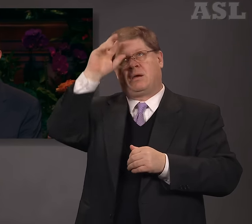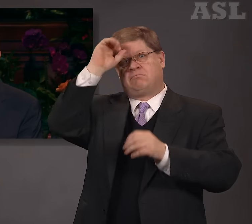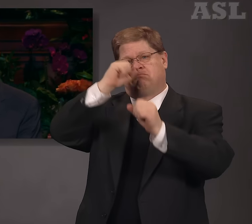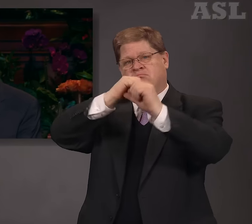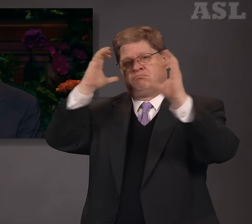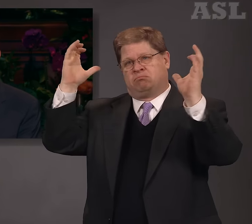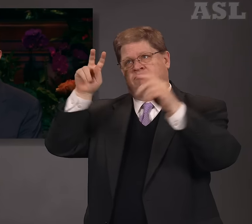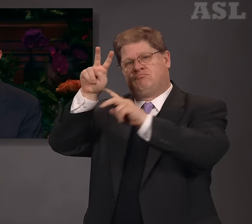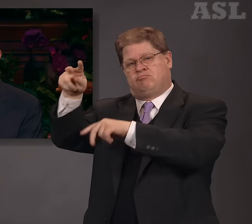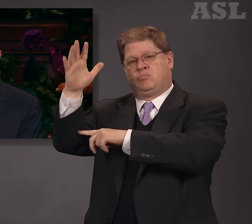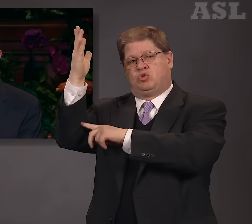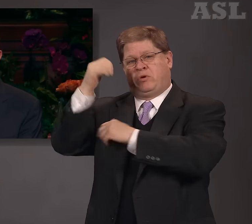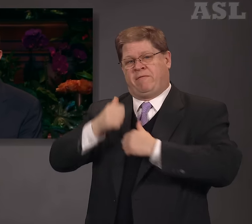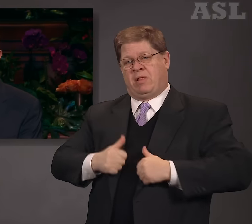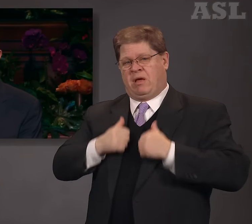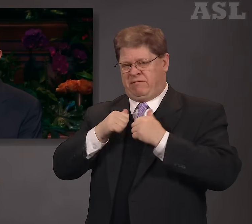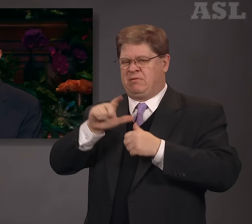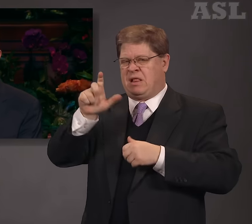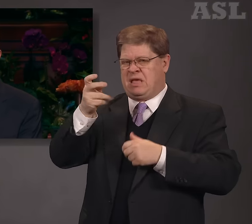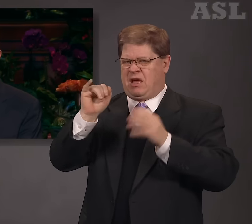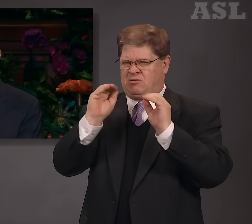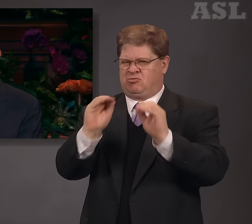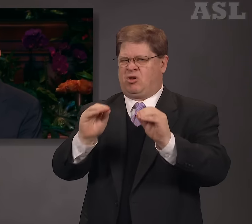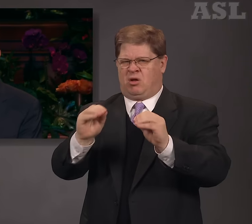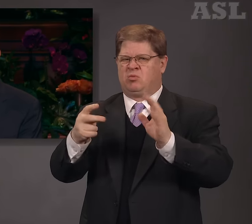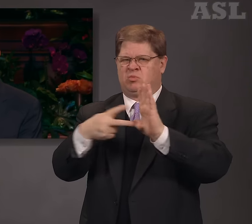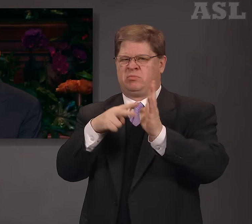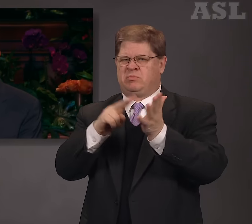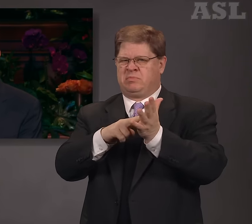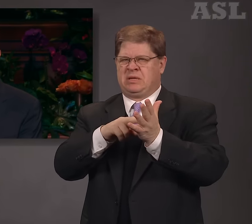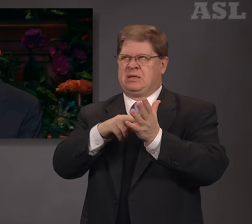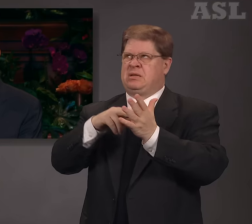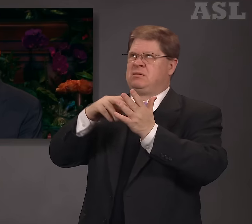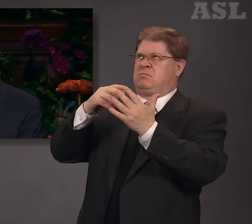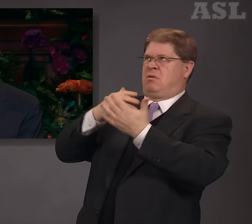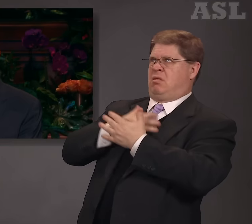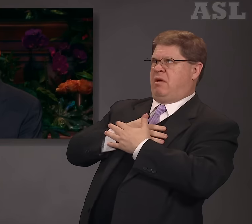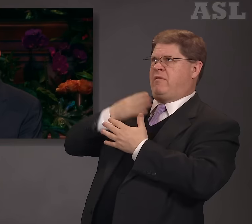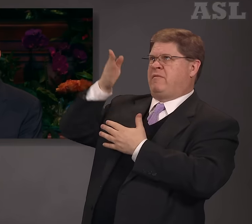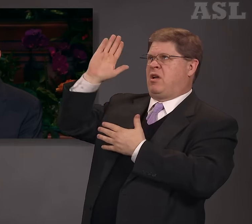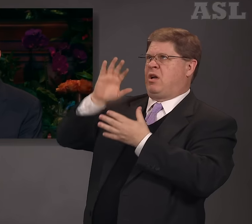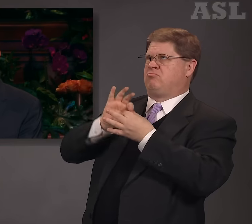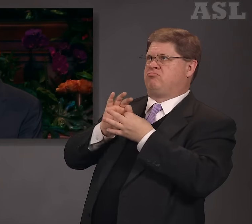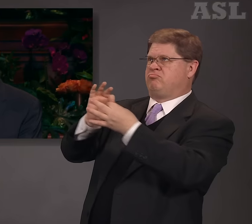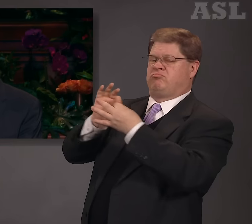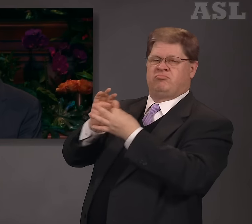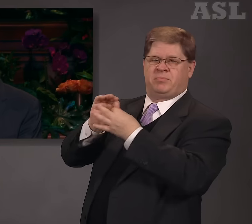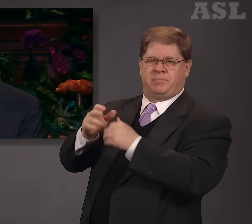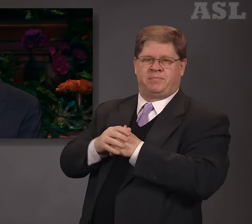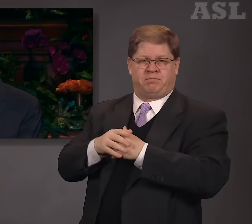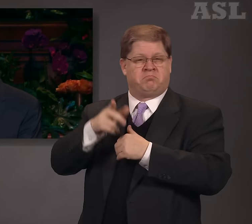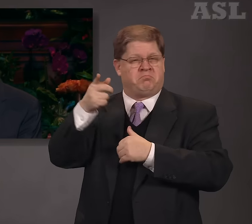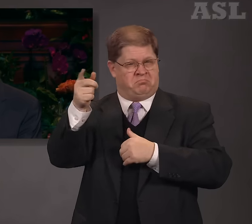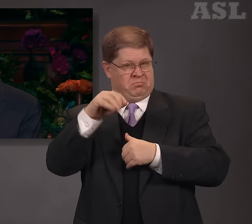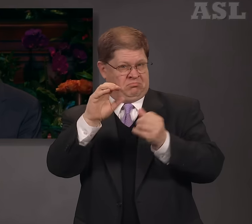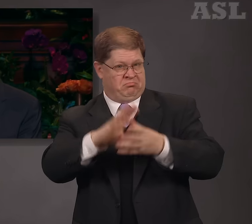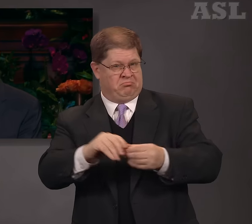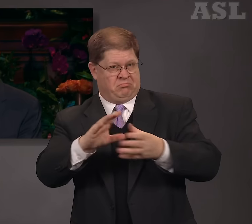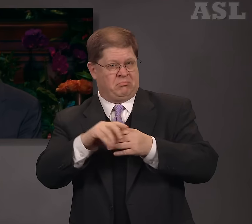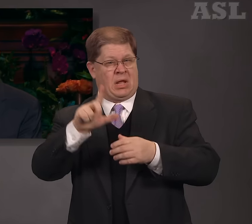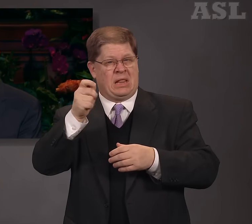Life, Lehi taught us the importance of personal experience with the love of God. After he partook of the